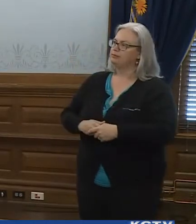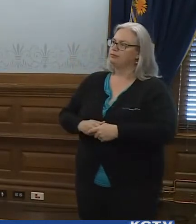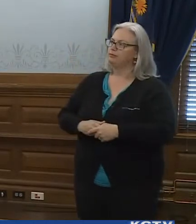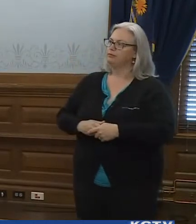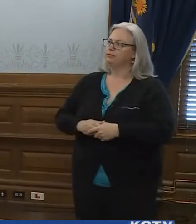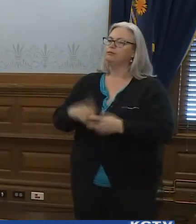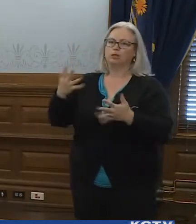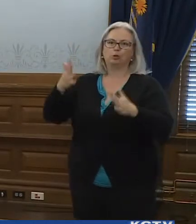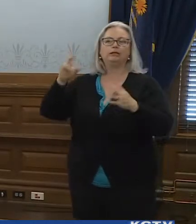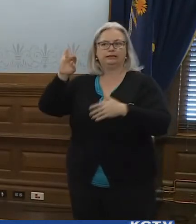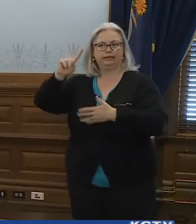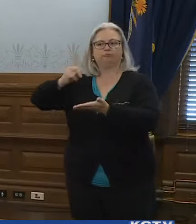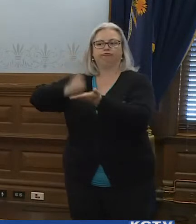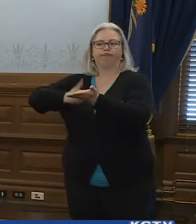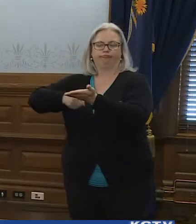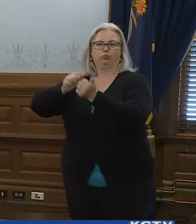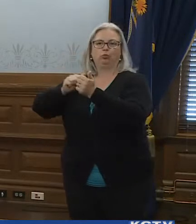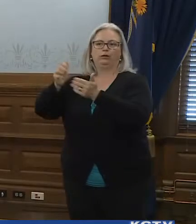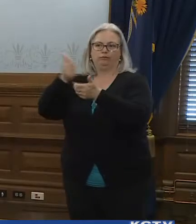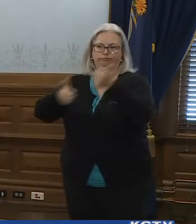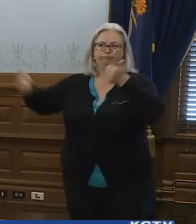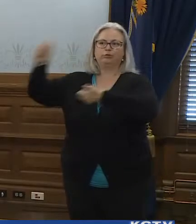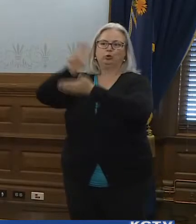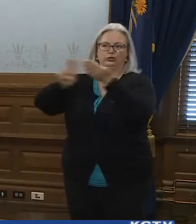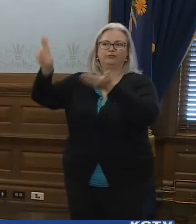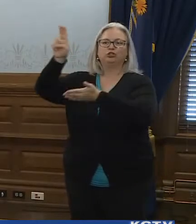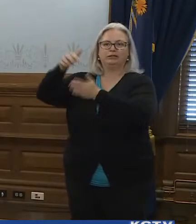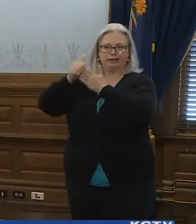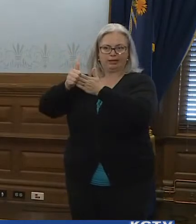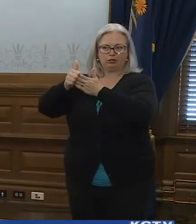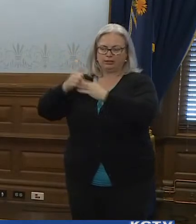and we have met with the leadership and